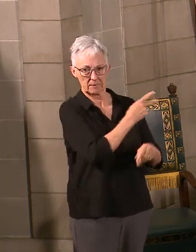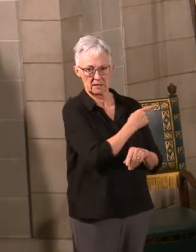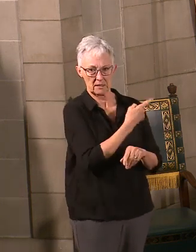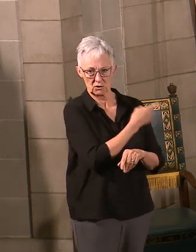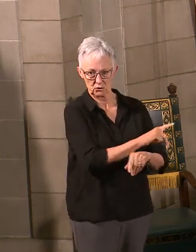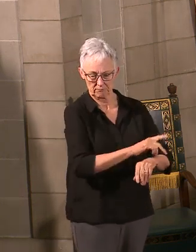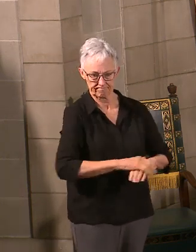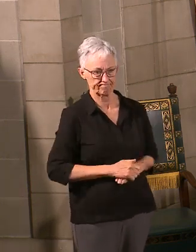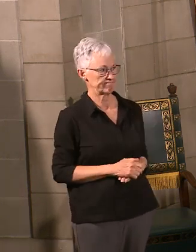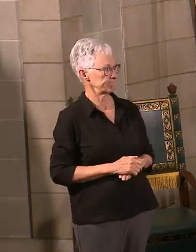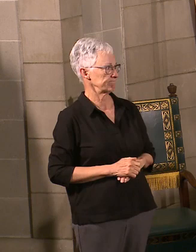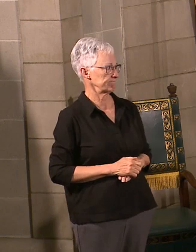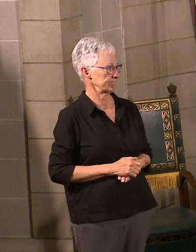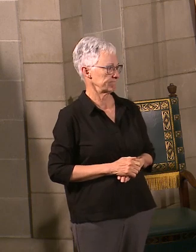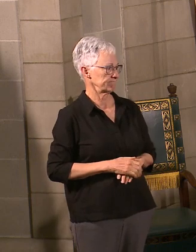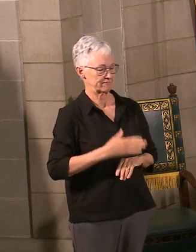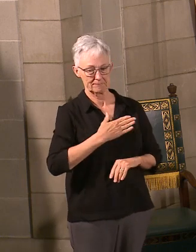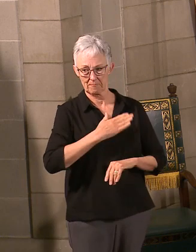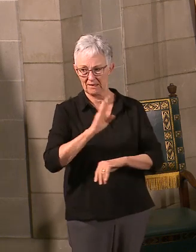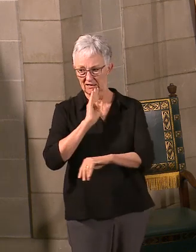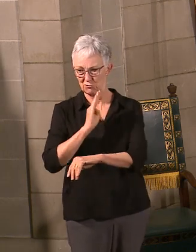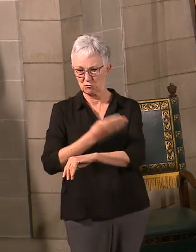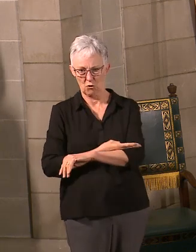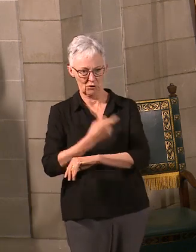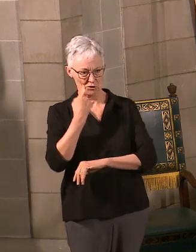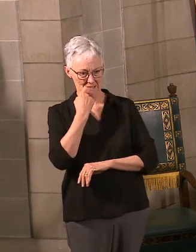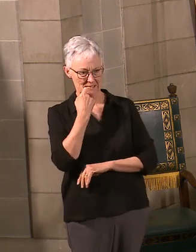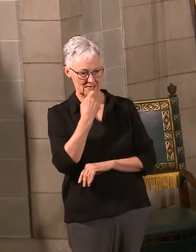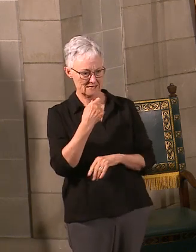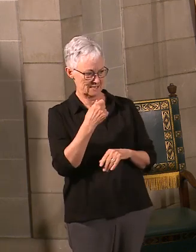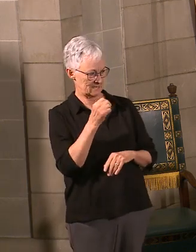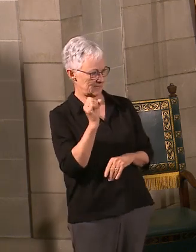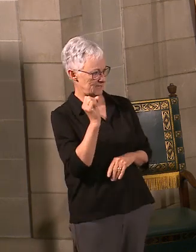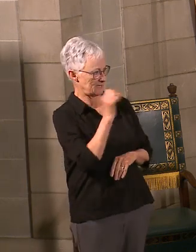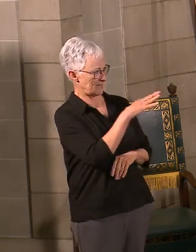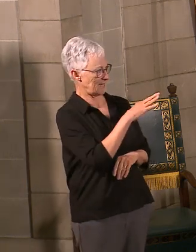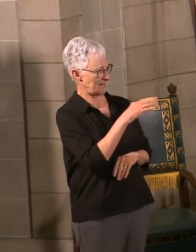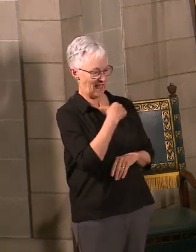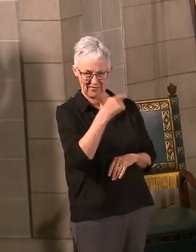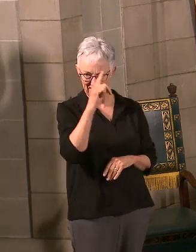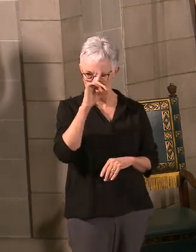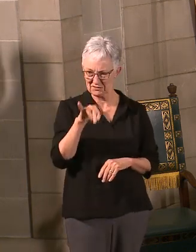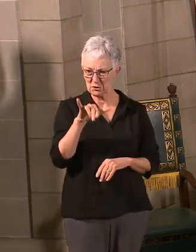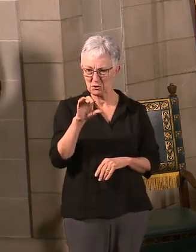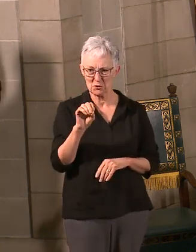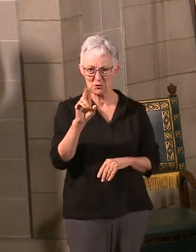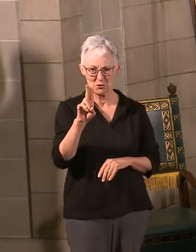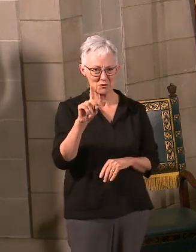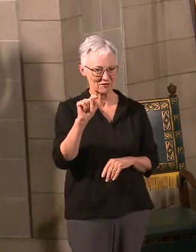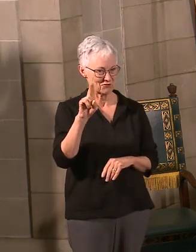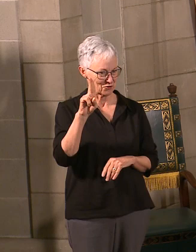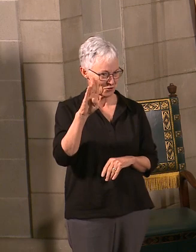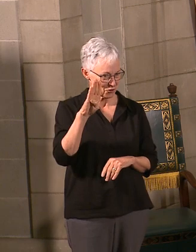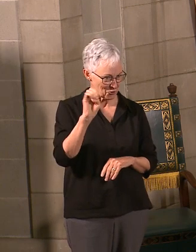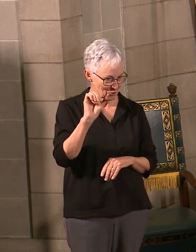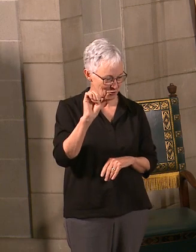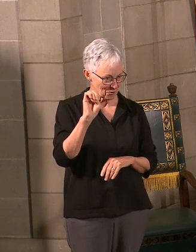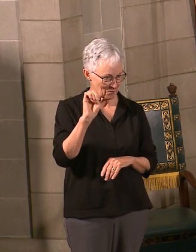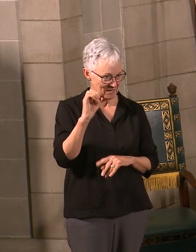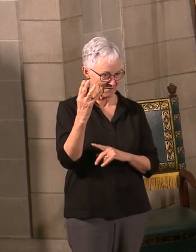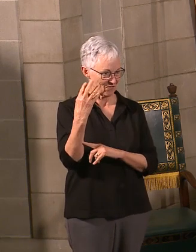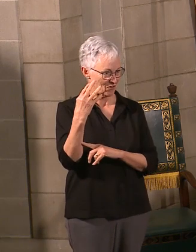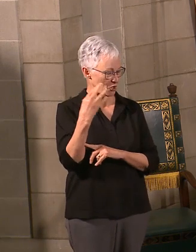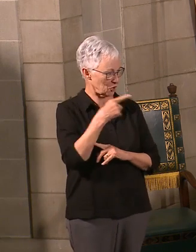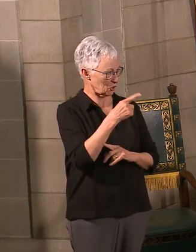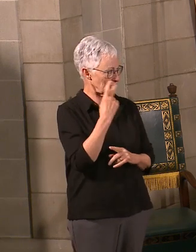daughter that sent me this, I think it was a YouTube video, and I wanted to mention it. Has anybody seen the one with